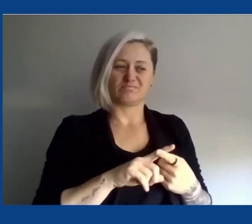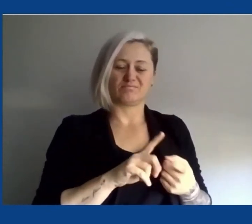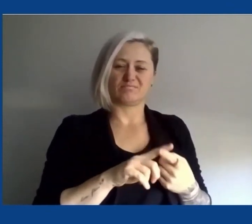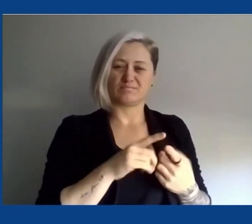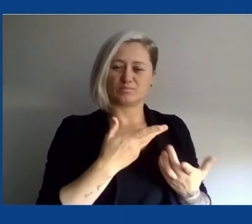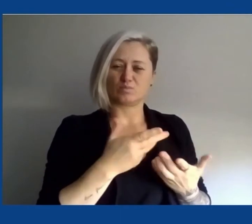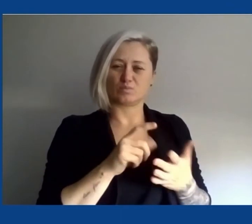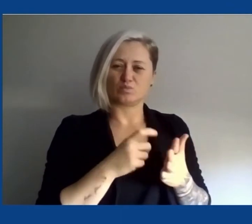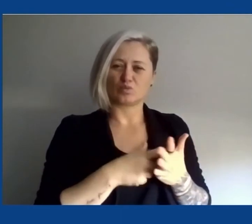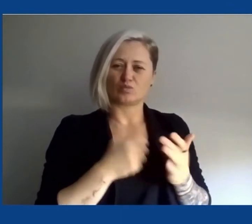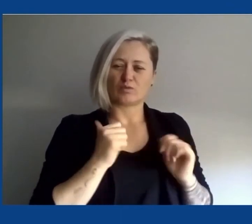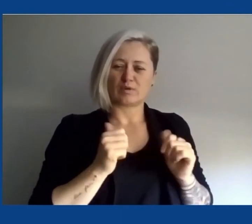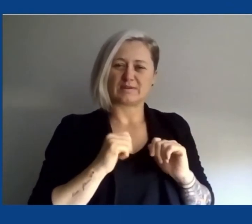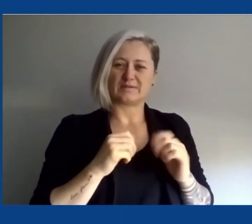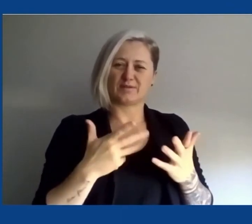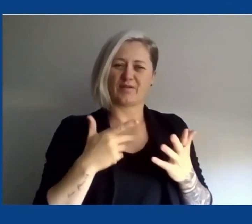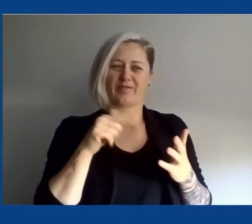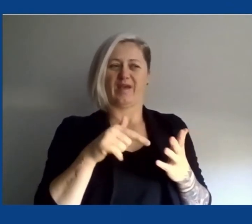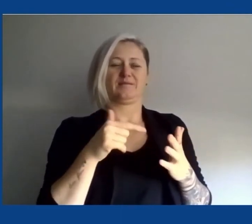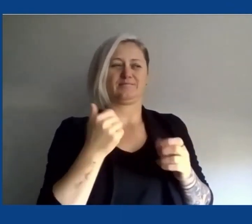reinforces the concerns around here.